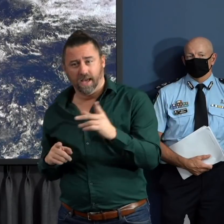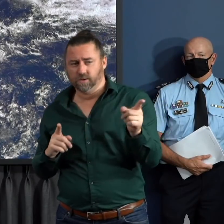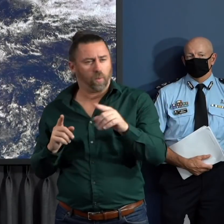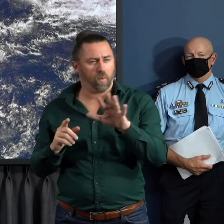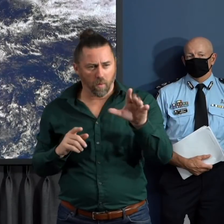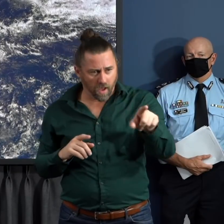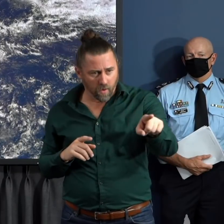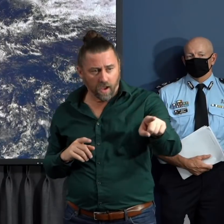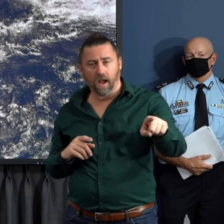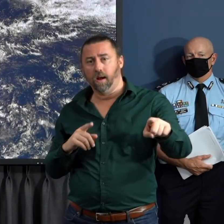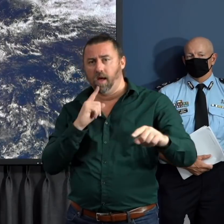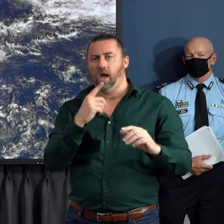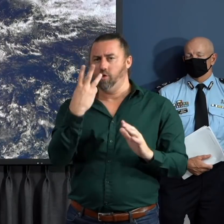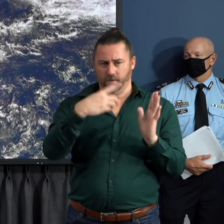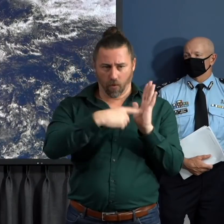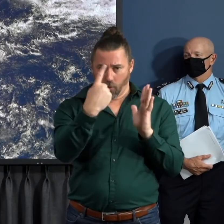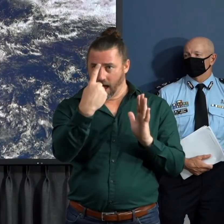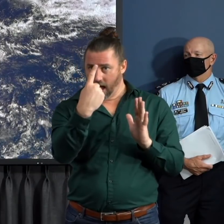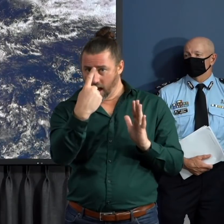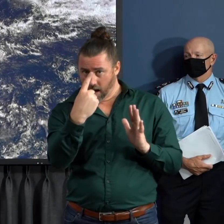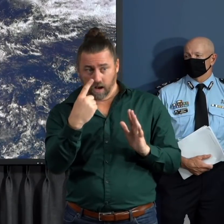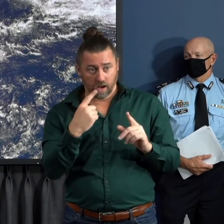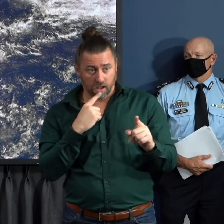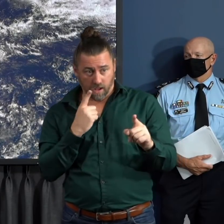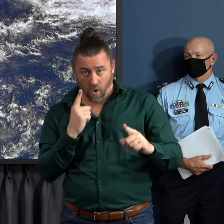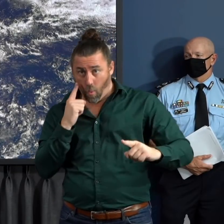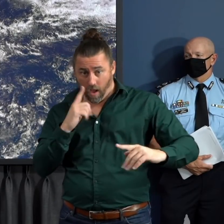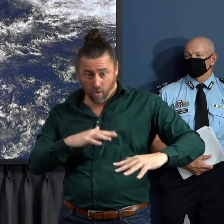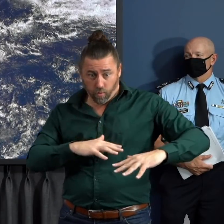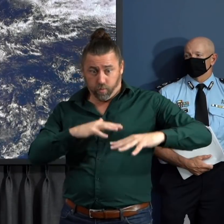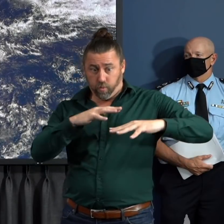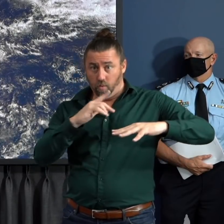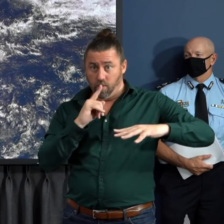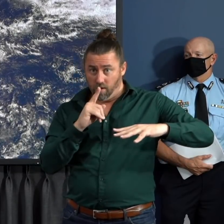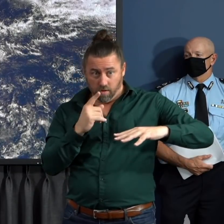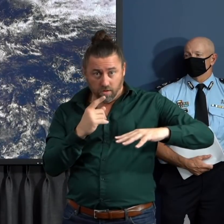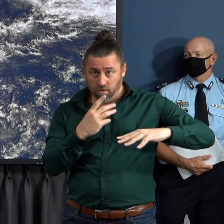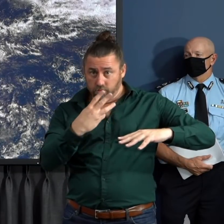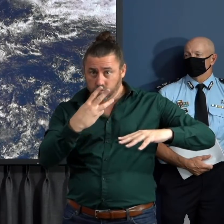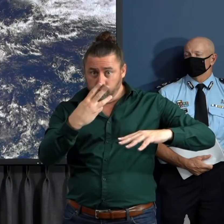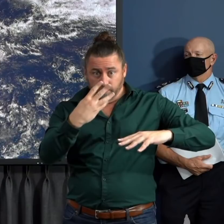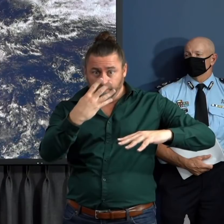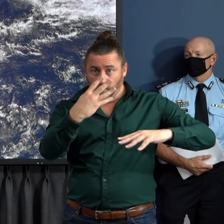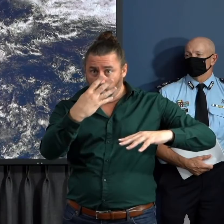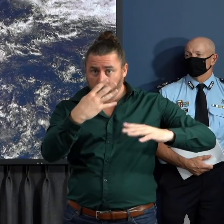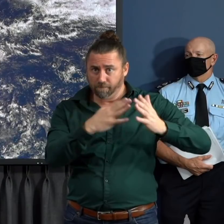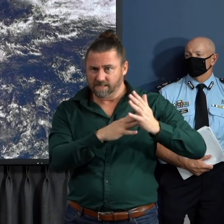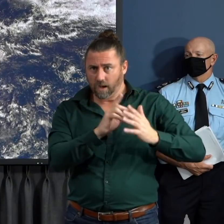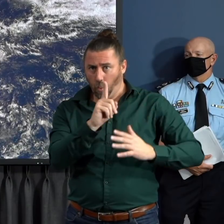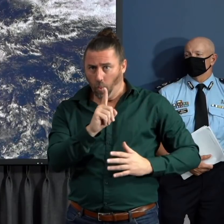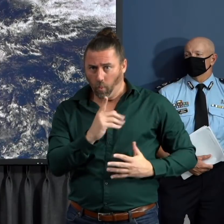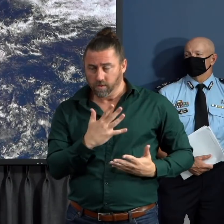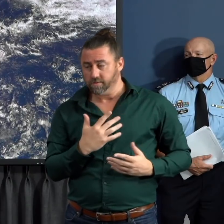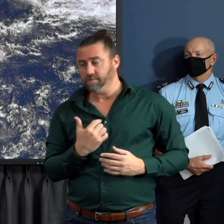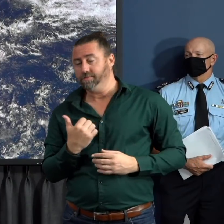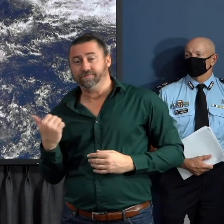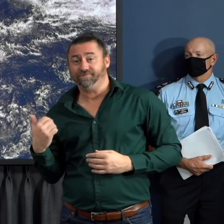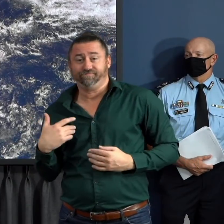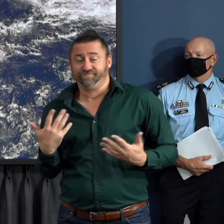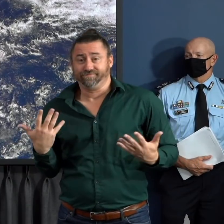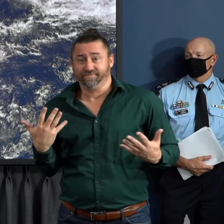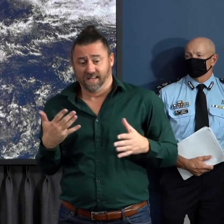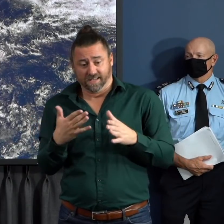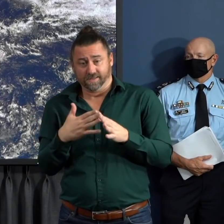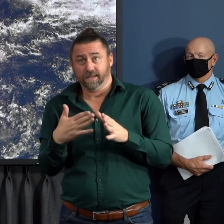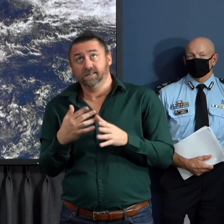expect that to reach, to hit? Its peak. Yeah. So in terms of when we will see the peak, again, that's something that will